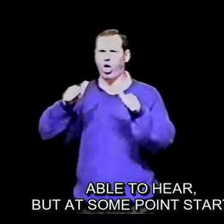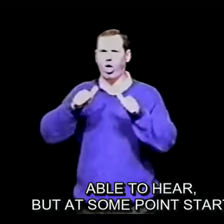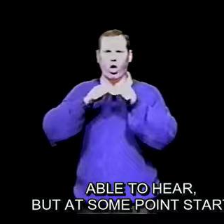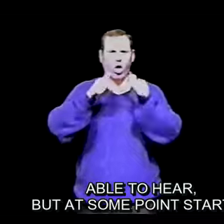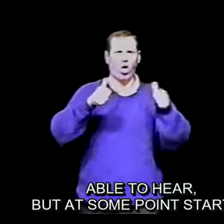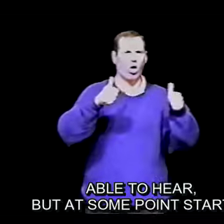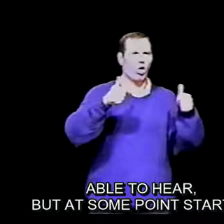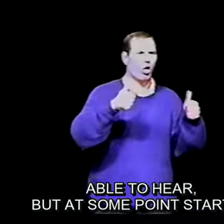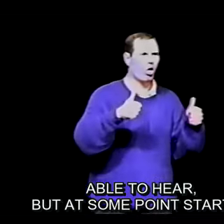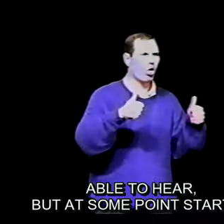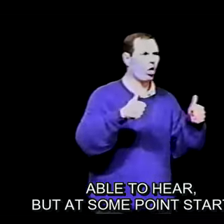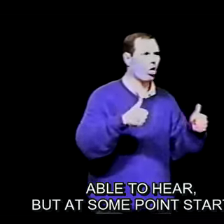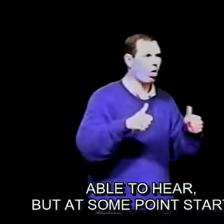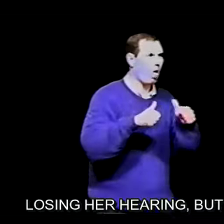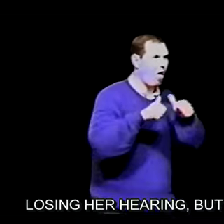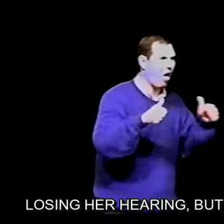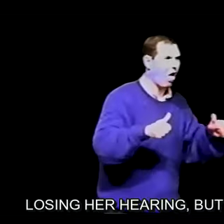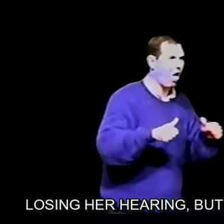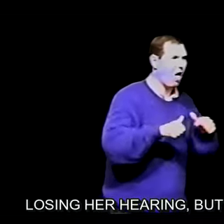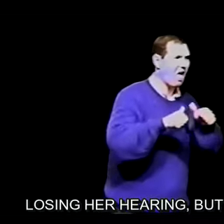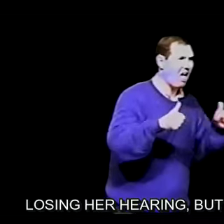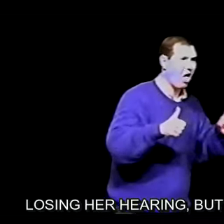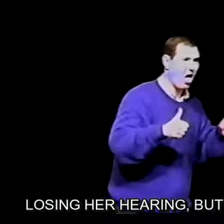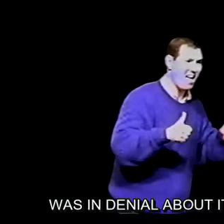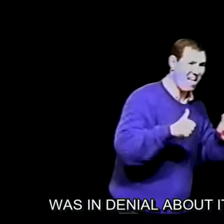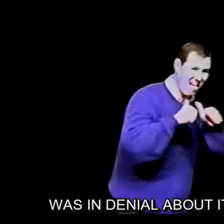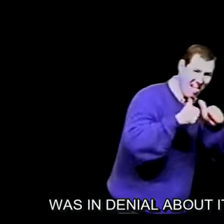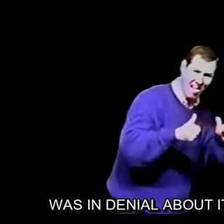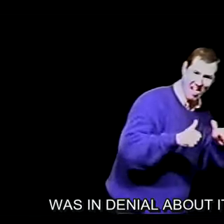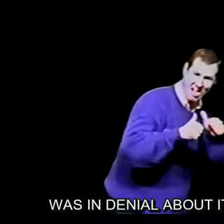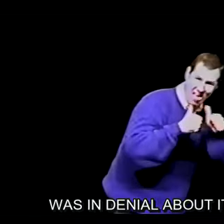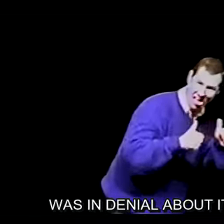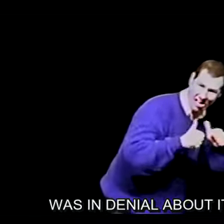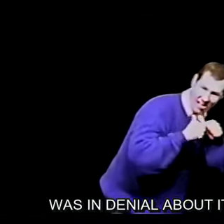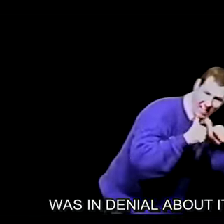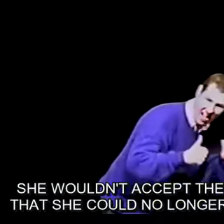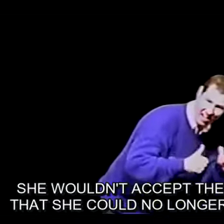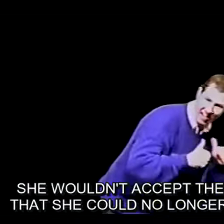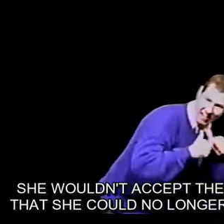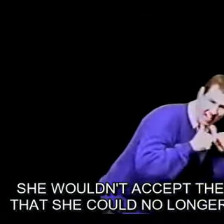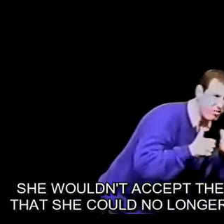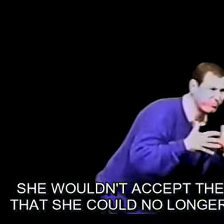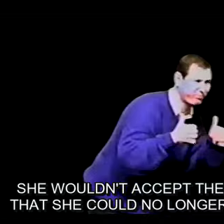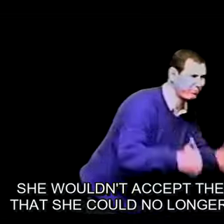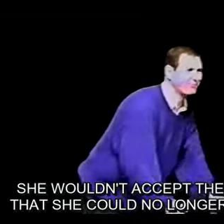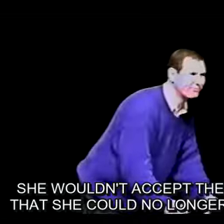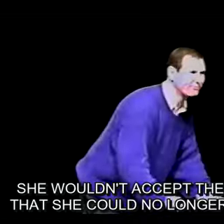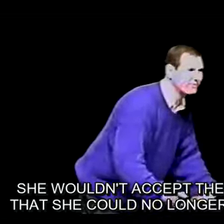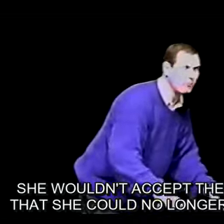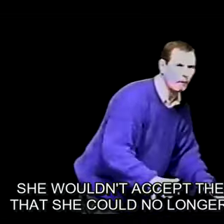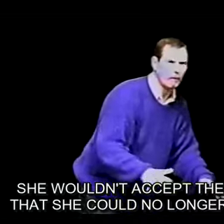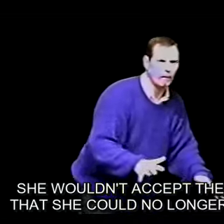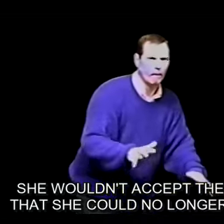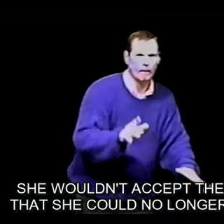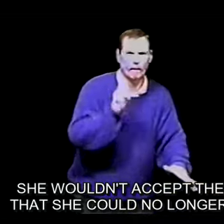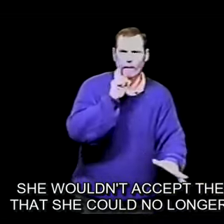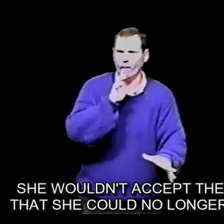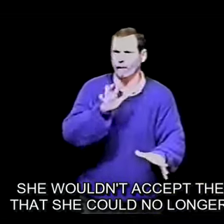losing her hearing. But she was in denial about it. She wouldn't accept the fact that she could no longer hear as well as she could. And